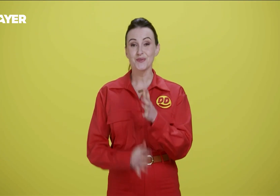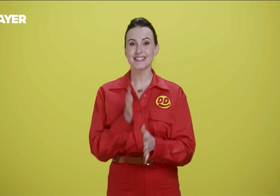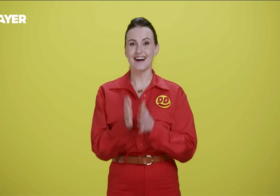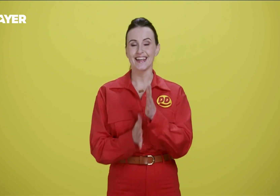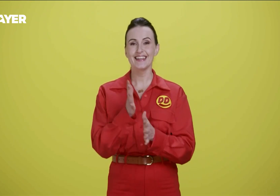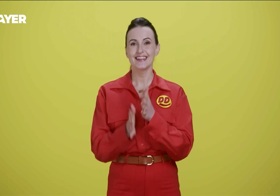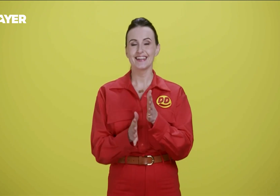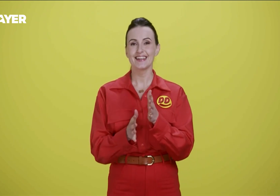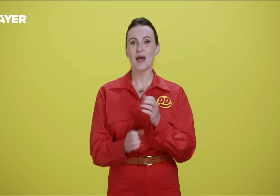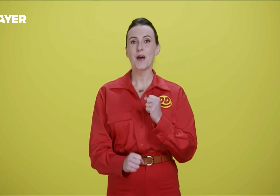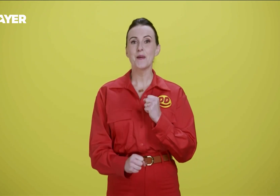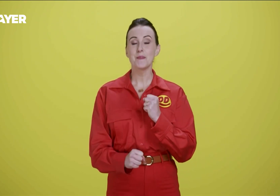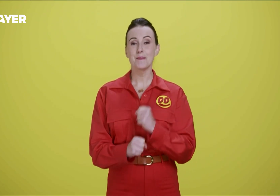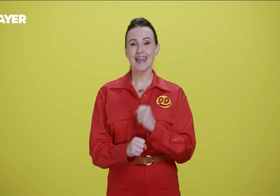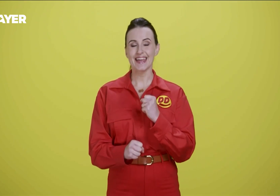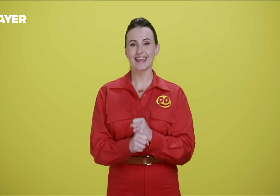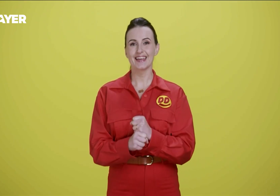U sign. Make.